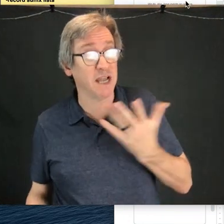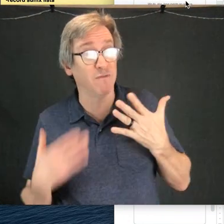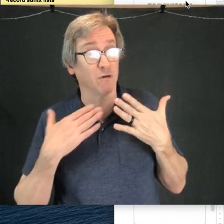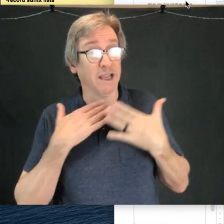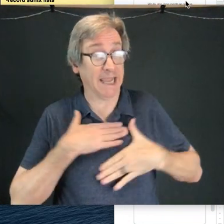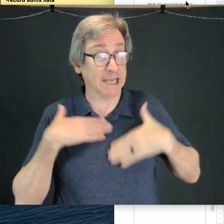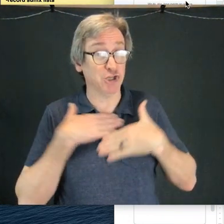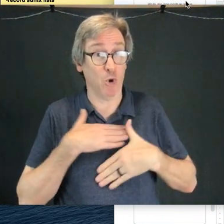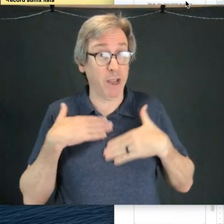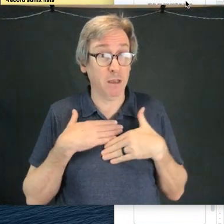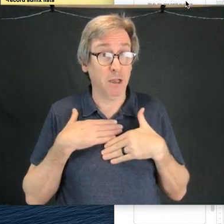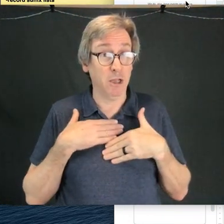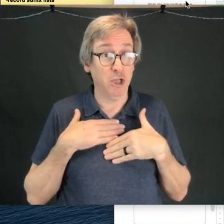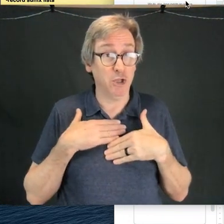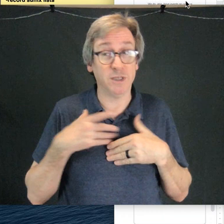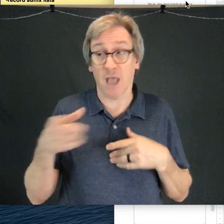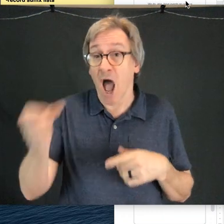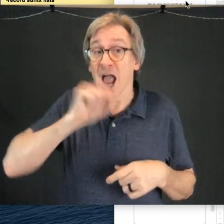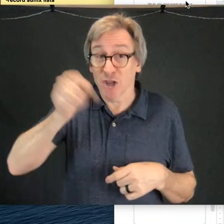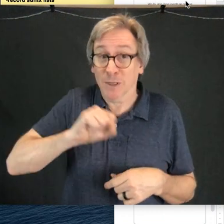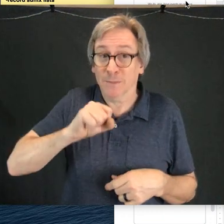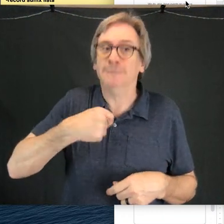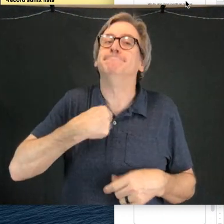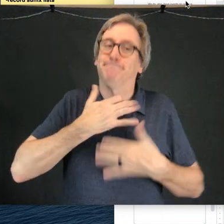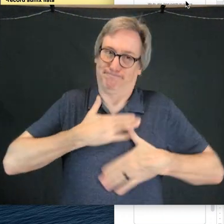remember the sign for enjoy, you can